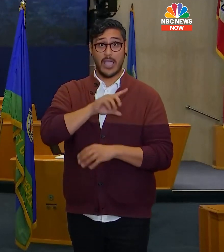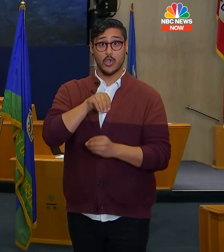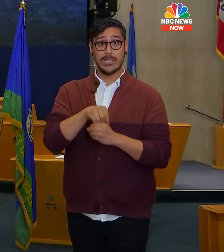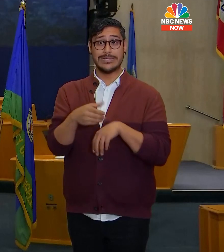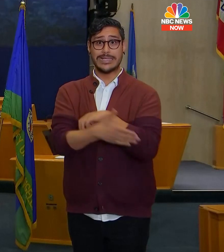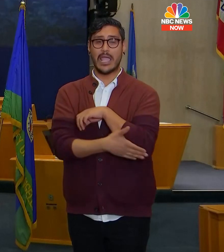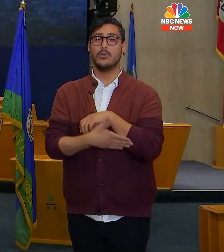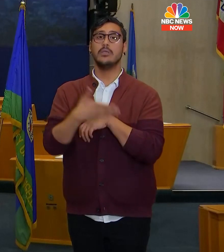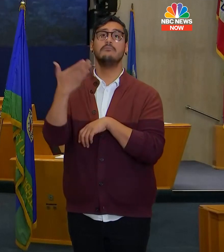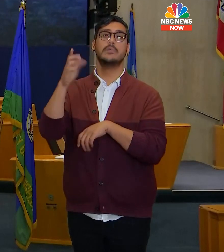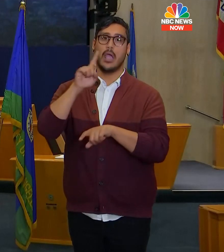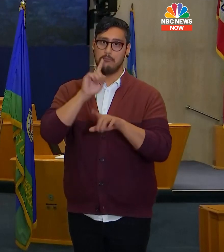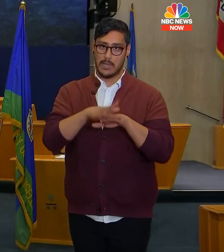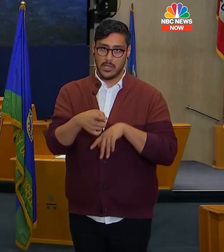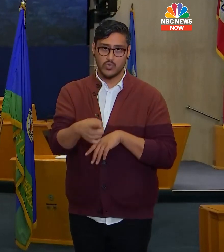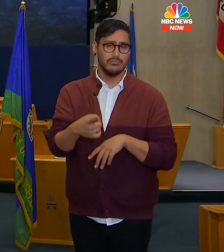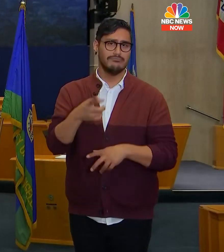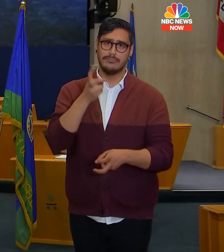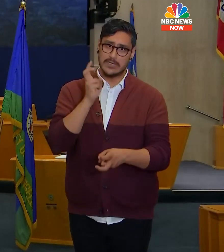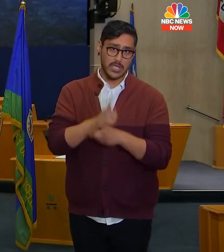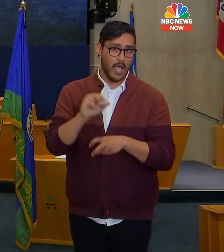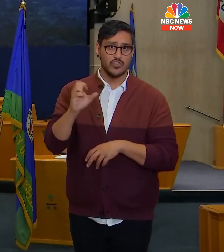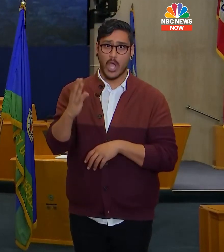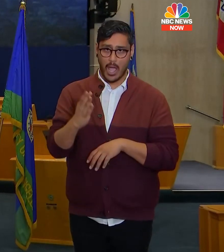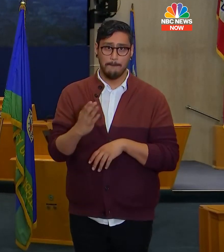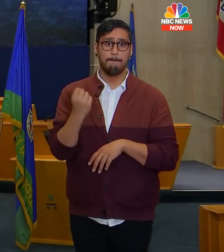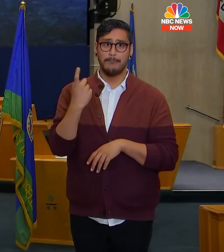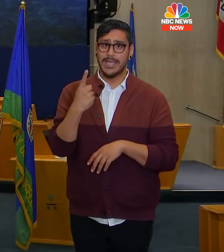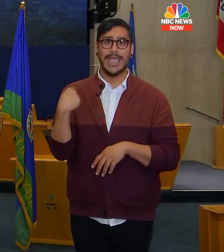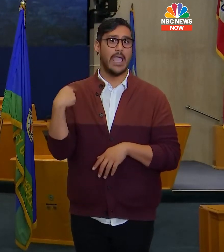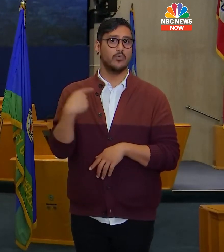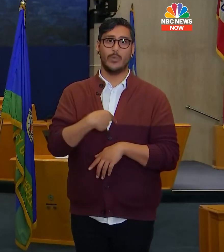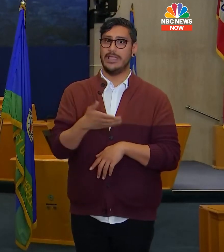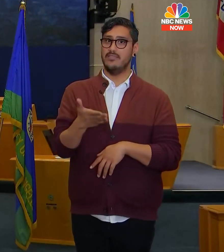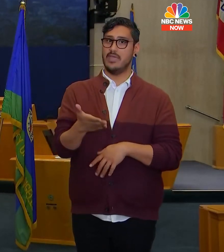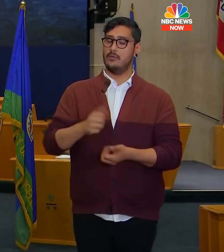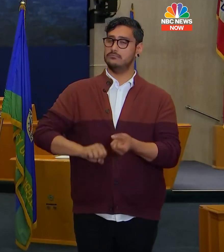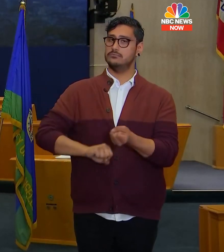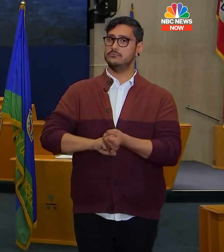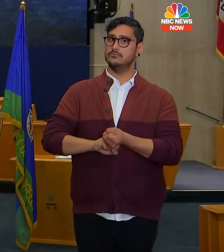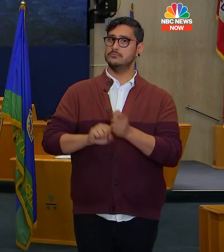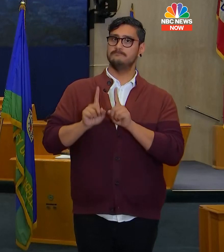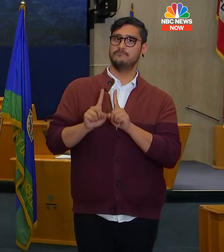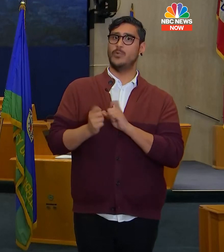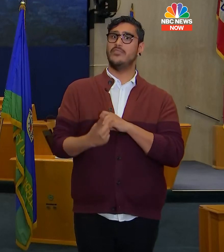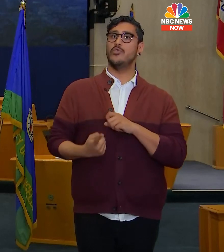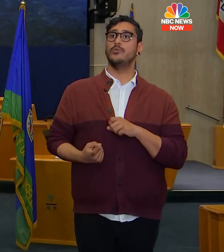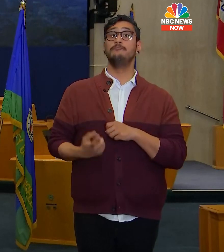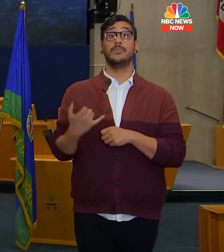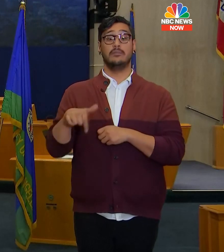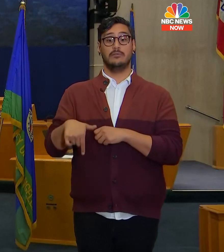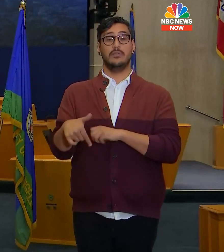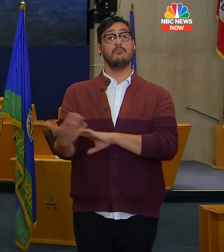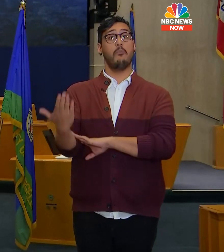God bless what you guys are doing. It's a tough job, and we're there with you to support you all the way. This morning, we